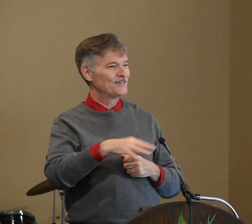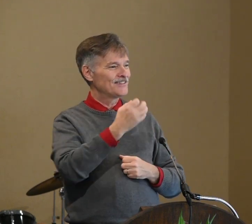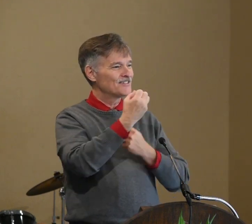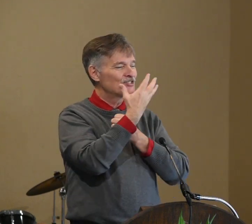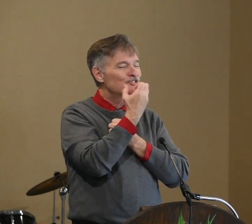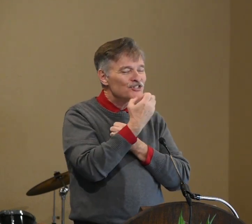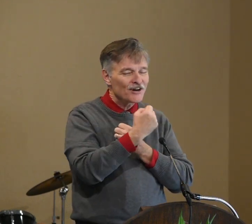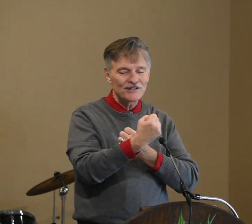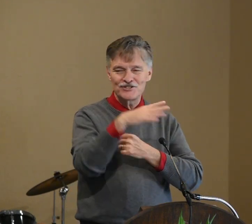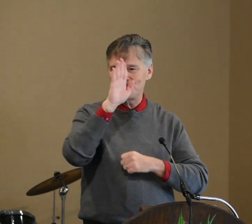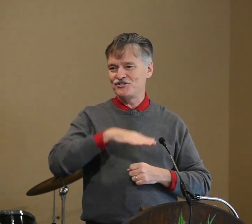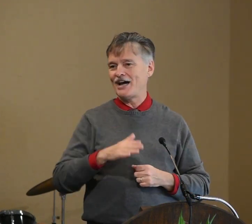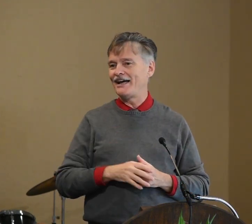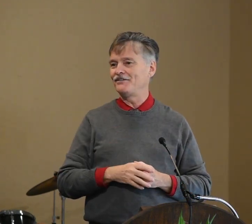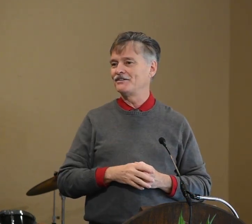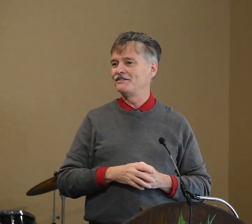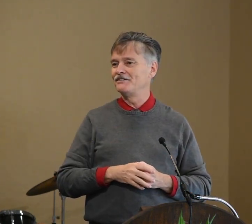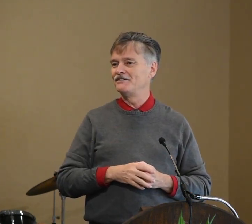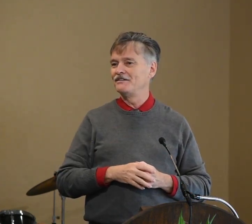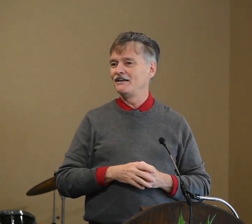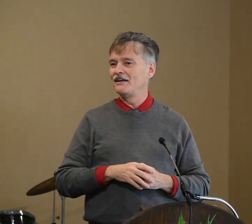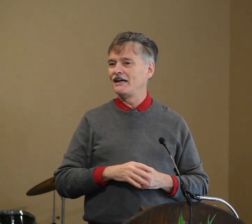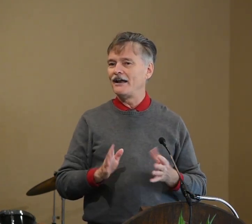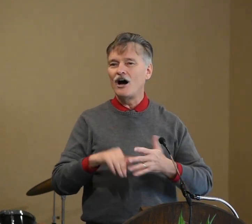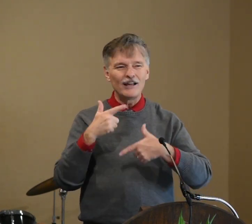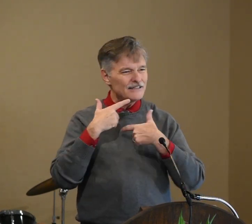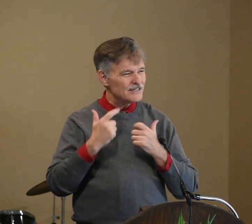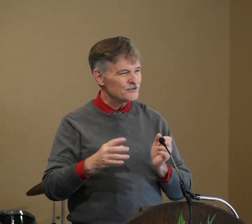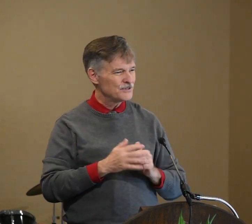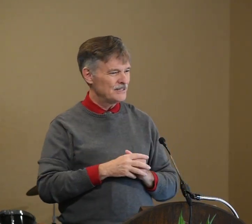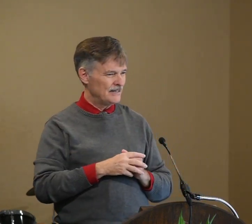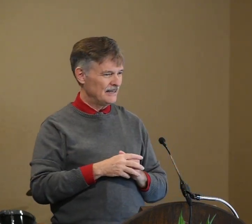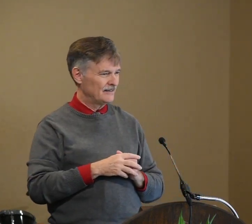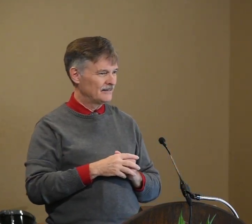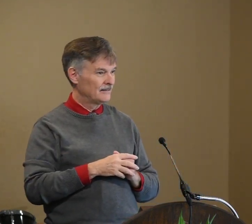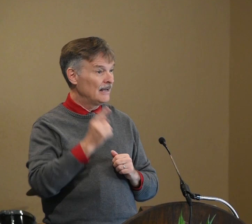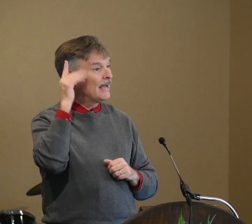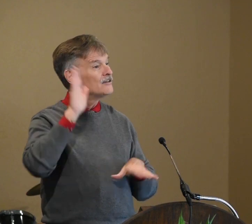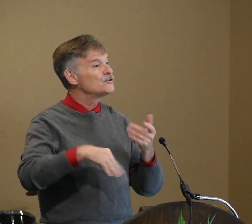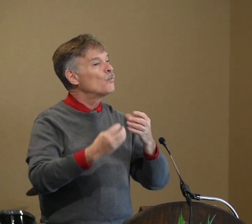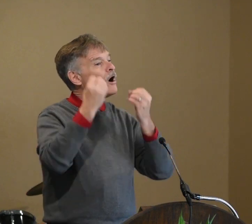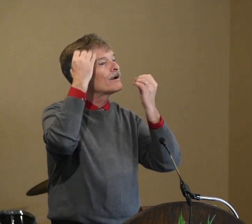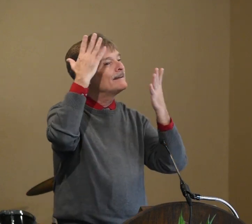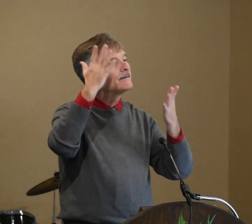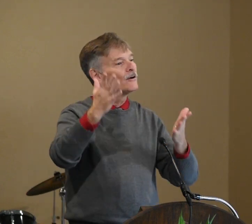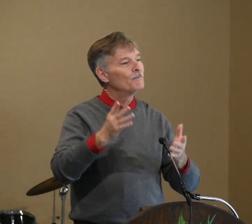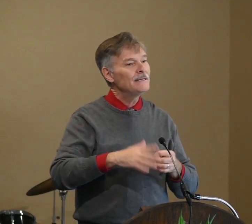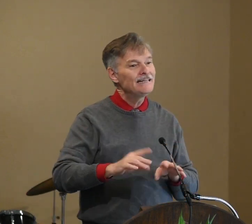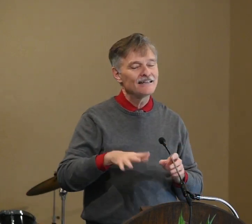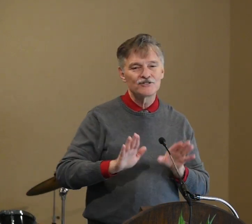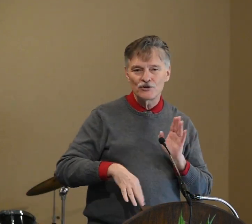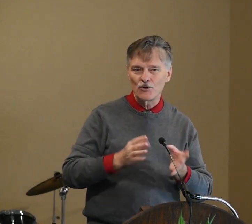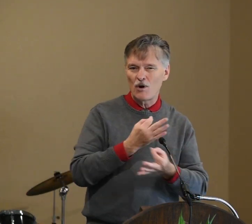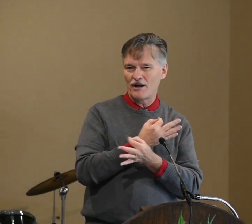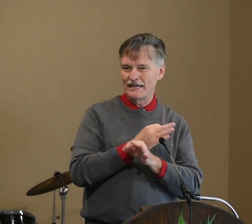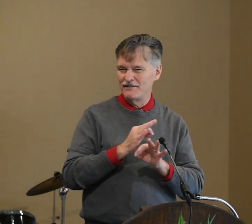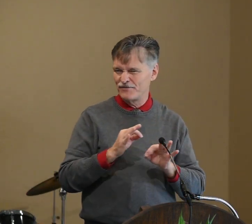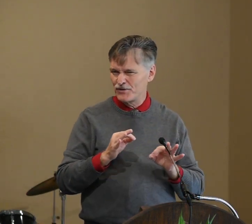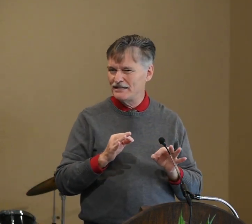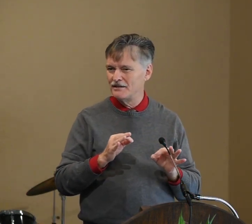as his cherished child. And all he's interested in is you walking in obedience, so you're walking in freedom.